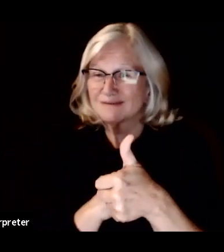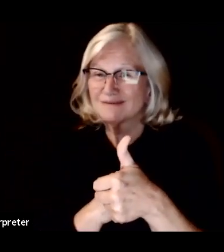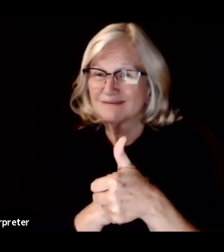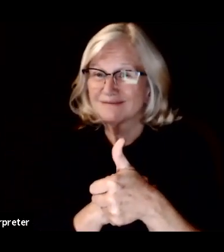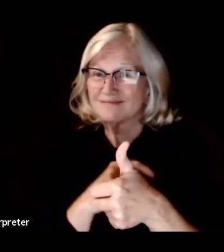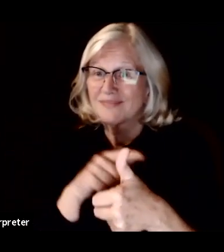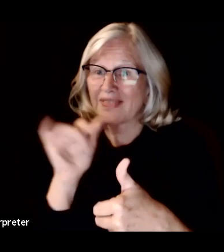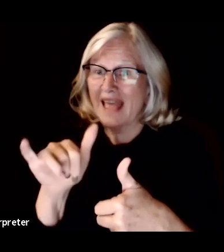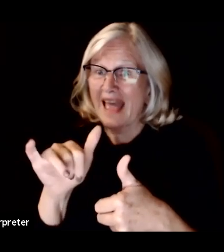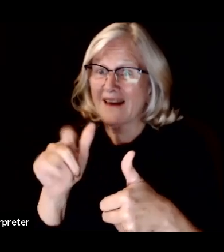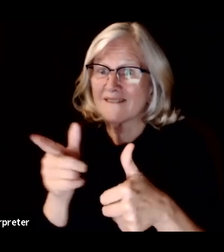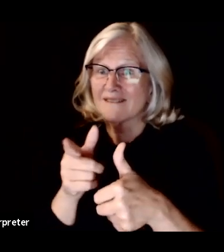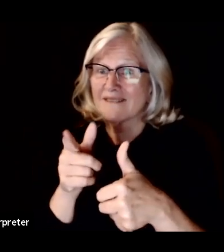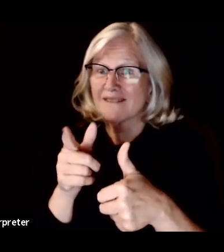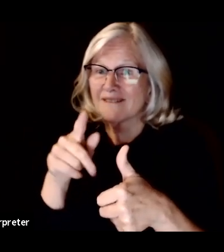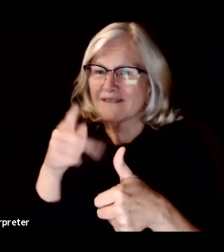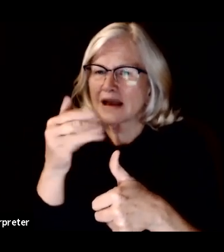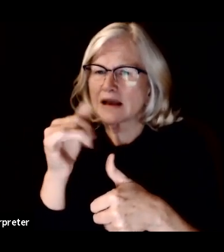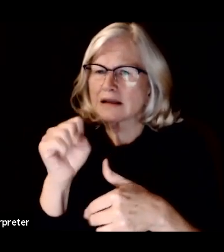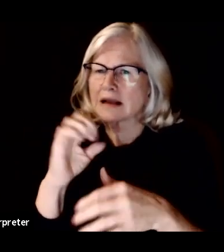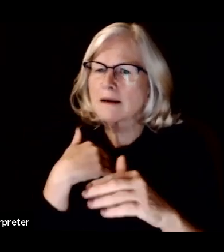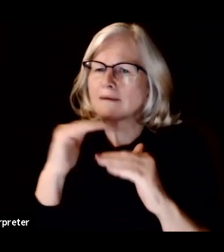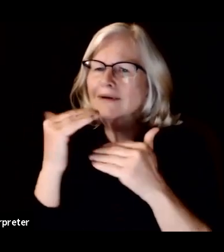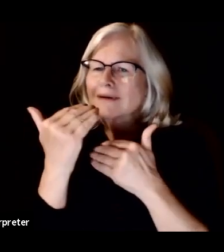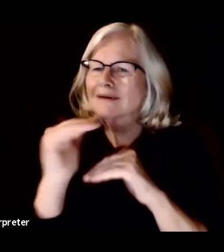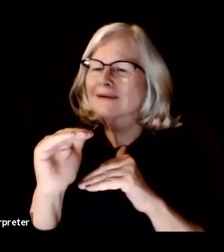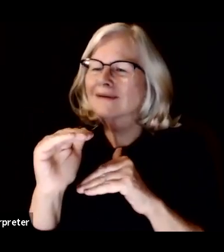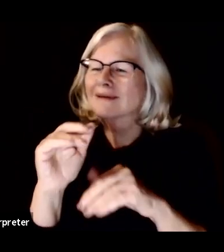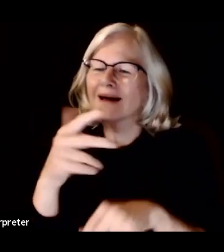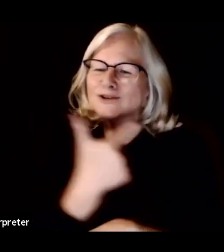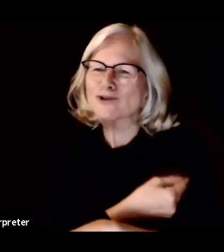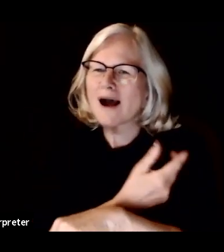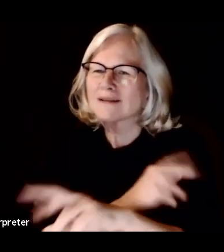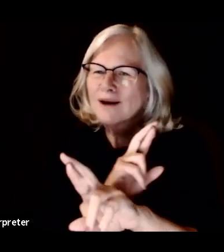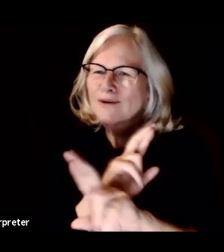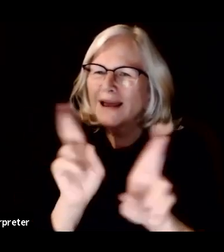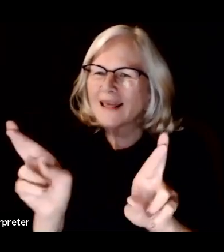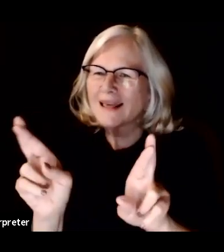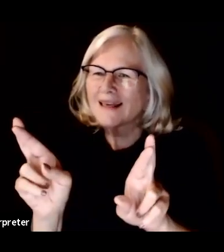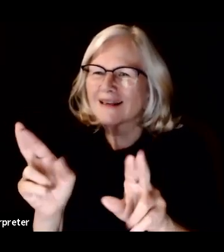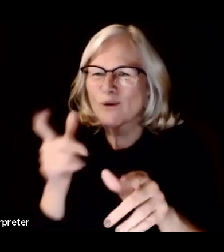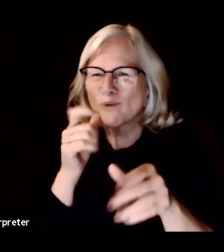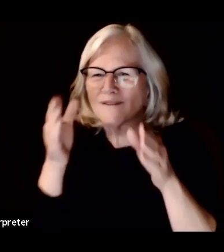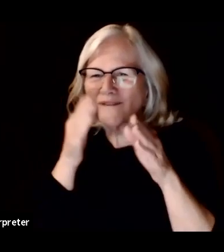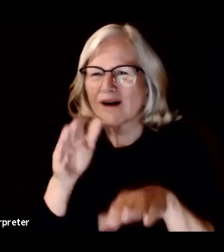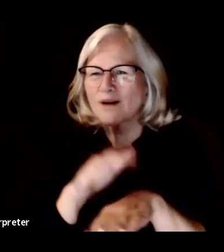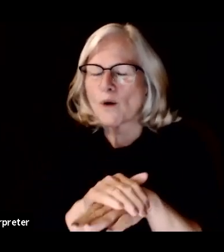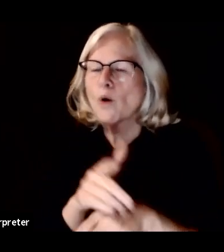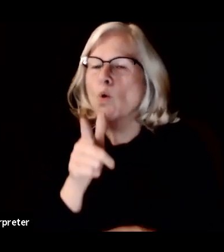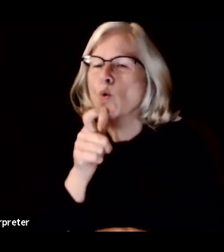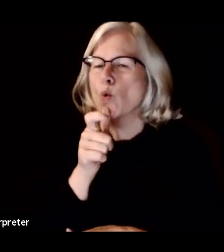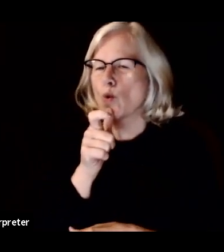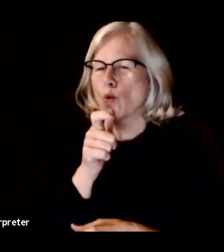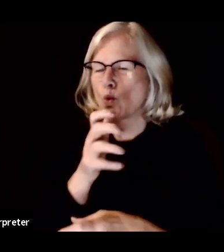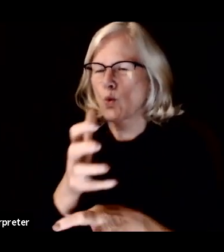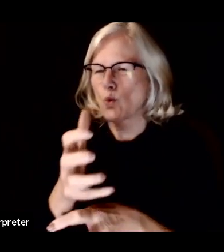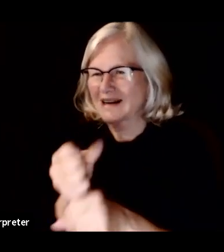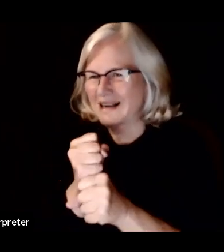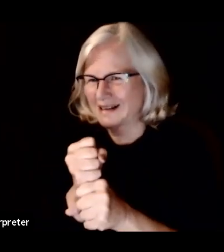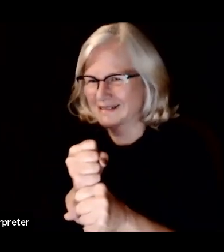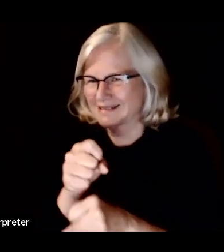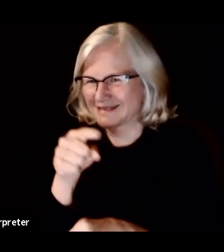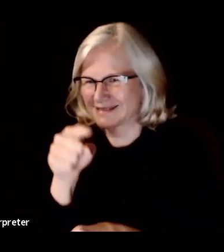limited supply that will focus on healthcare and people at risk for severe